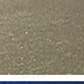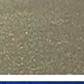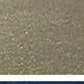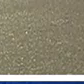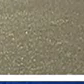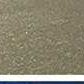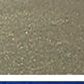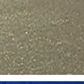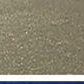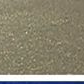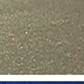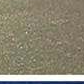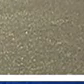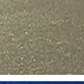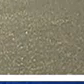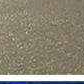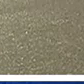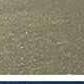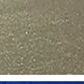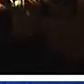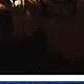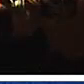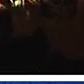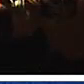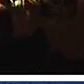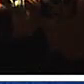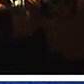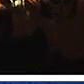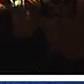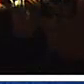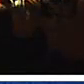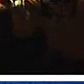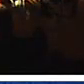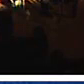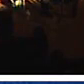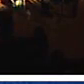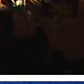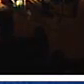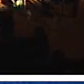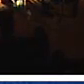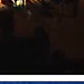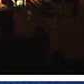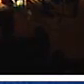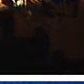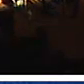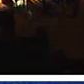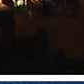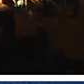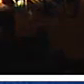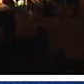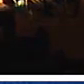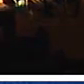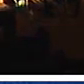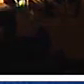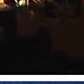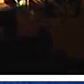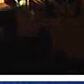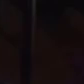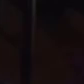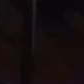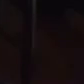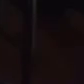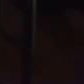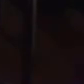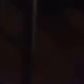Students at Prairie East performed their last show of The Little Mermaid today. The show had American Sign Language interpreters to translate the show.